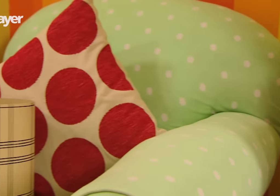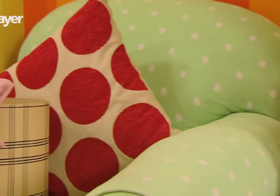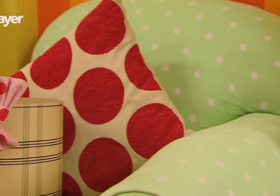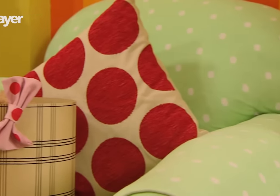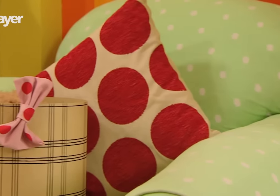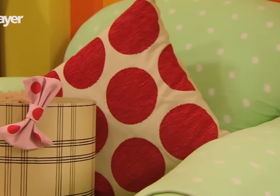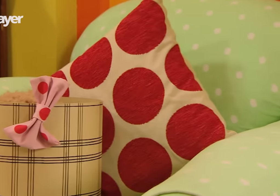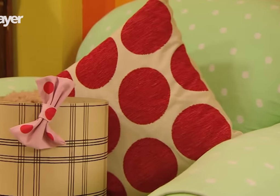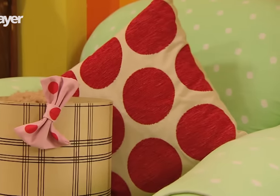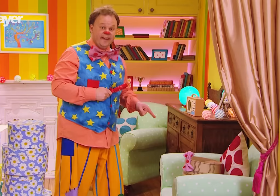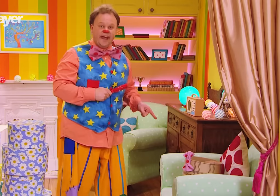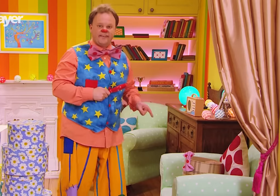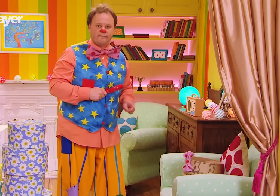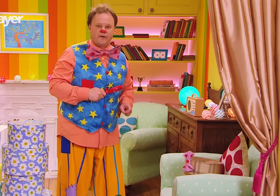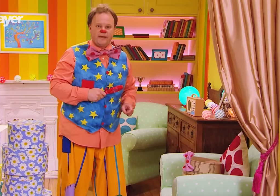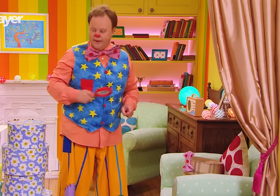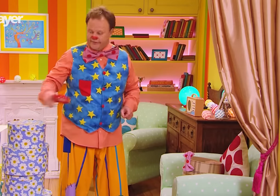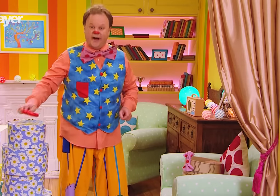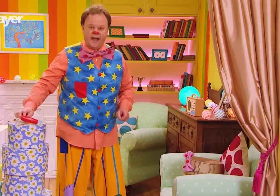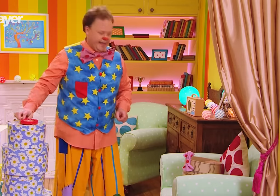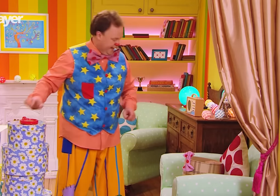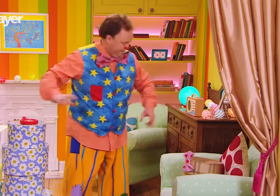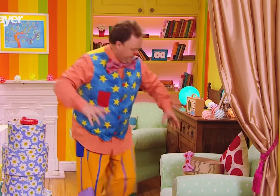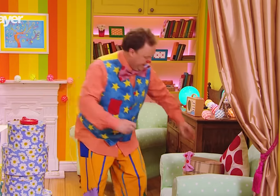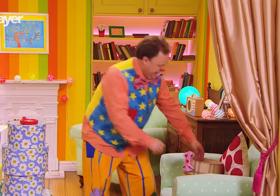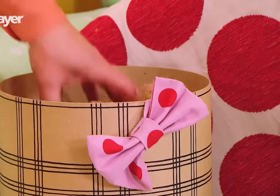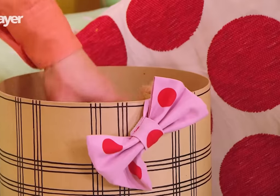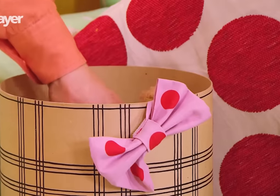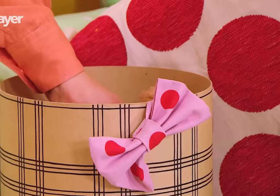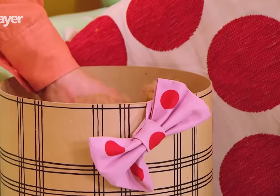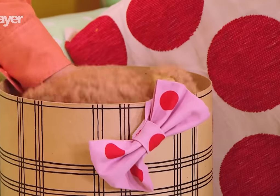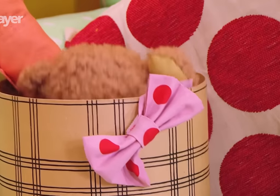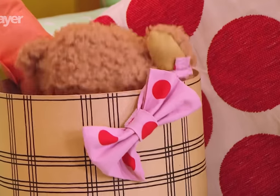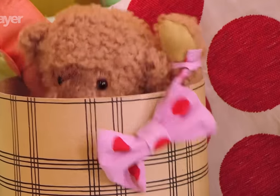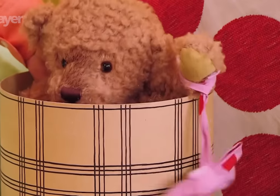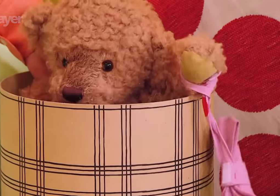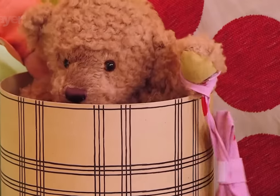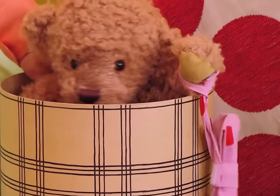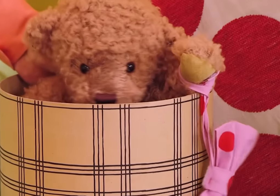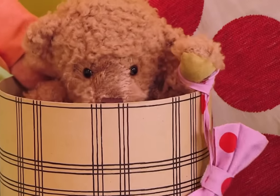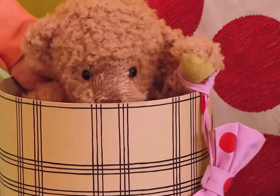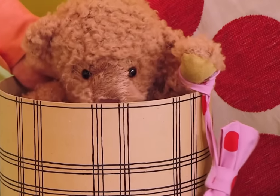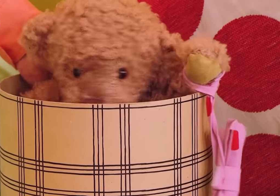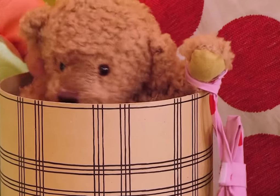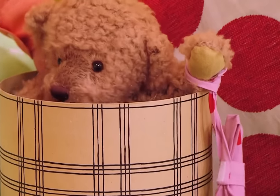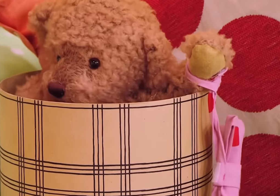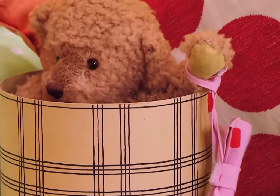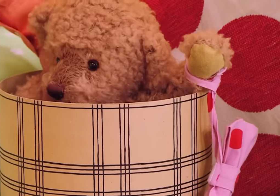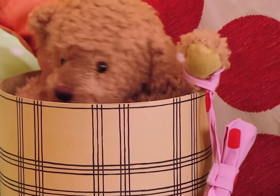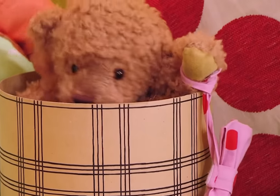are you? There's a spotty bow tie. There you are. Tumble Ted is hiding in the